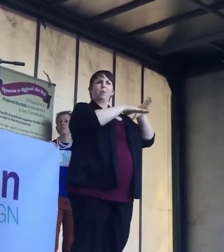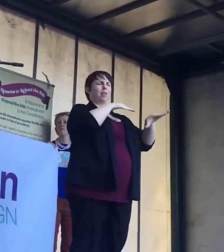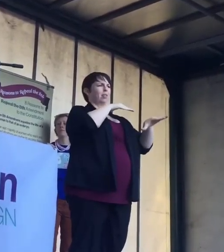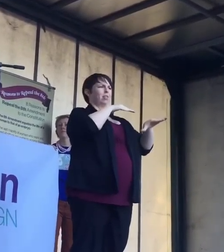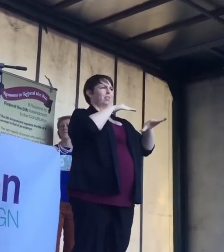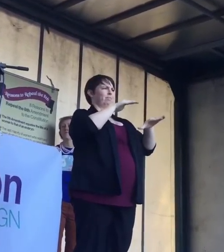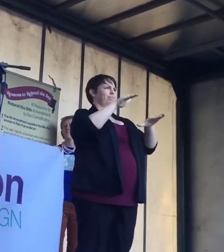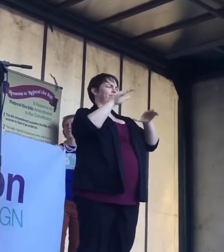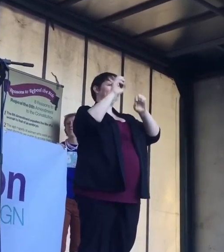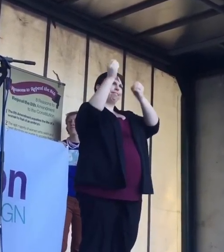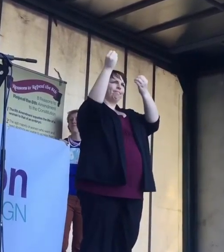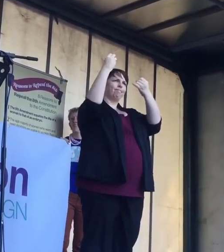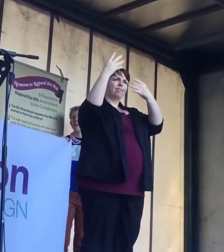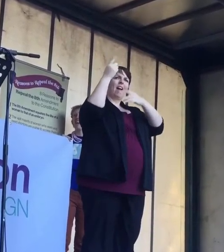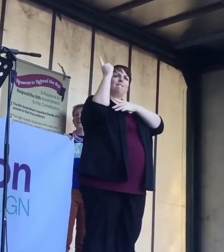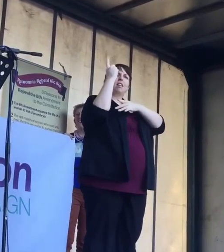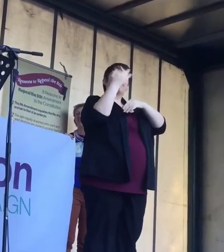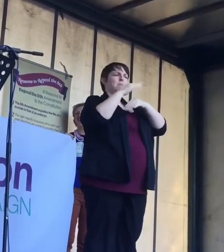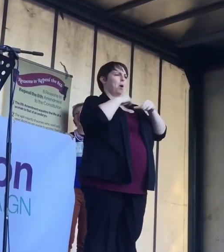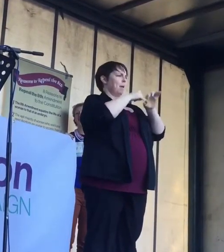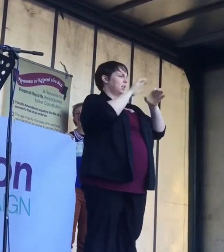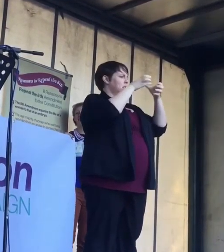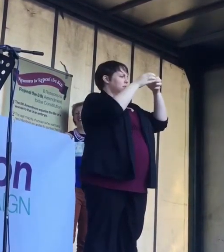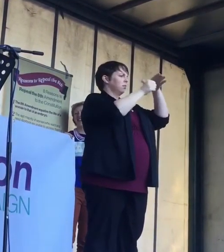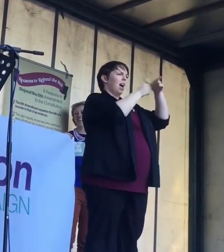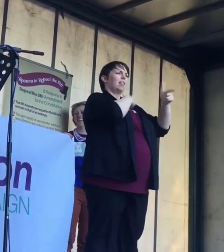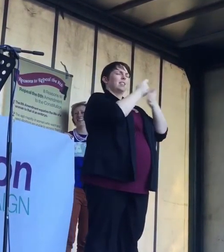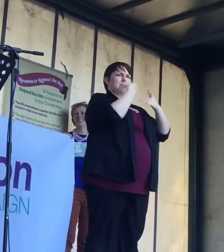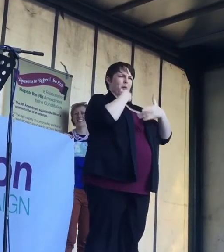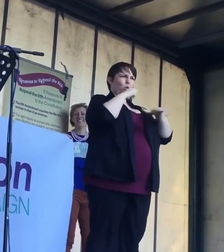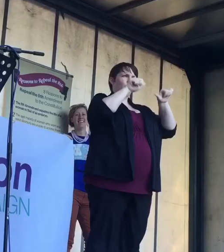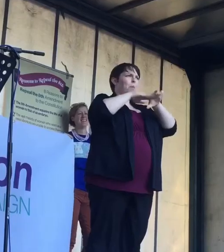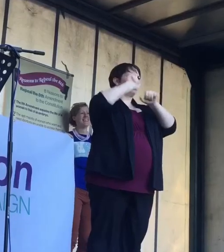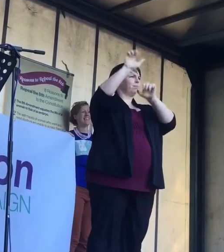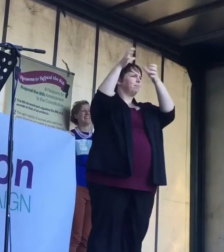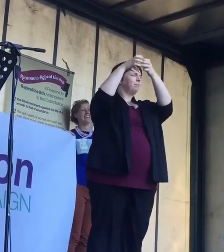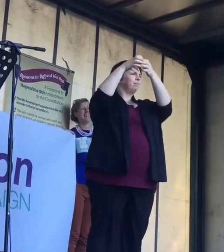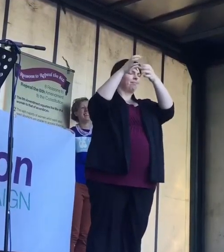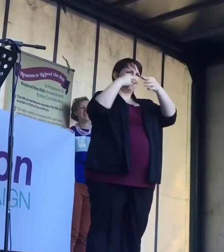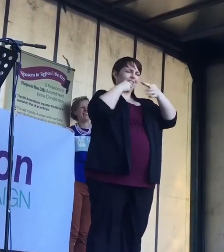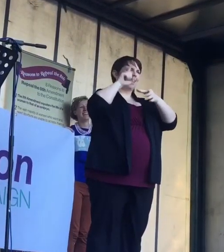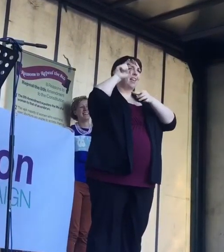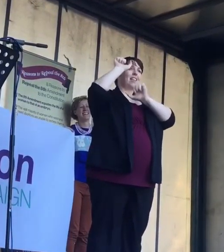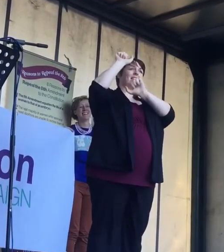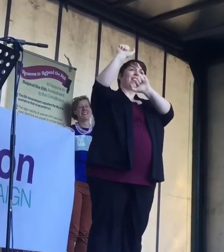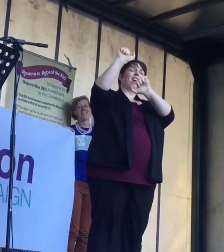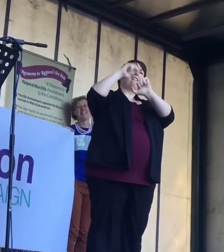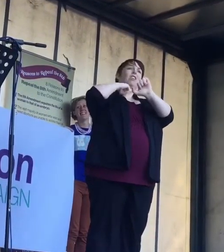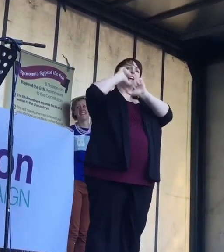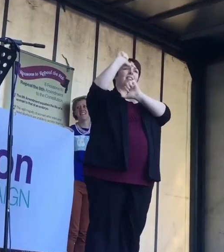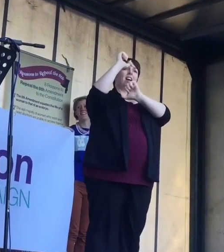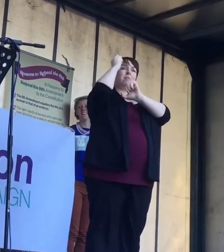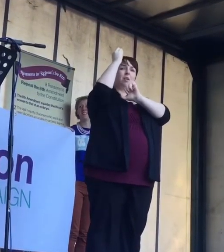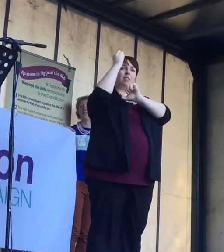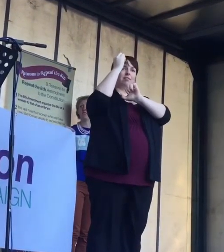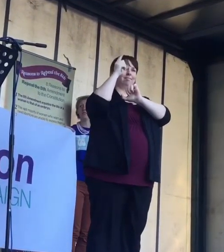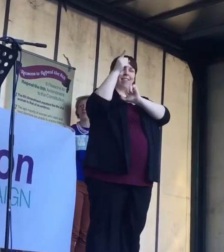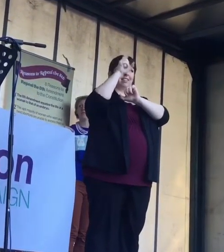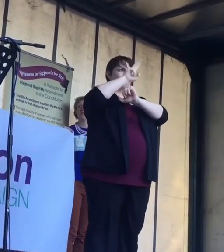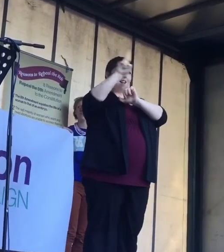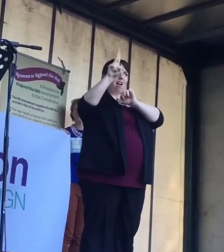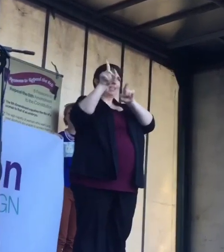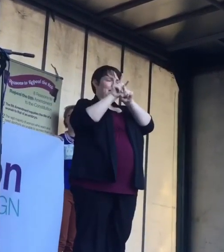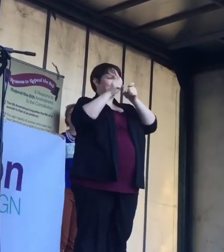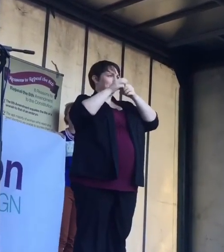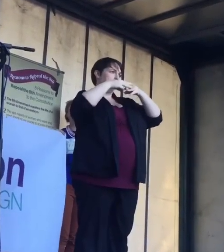that was being expressed at the medical establishment at the time. We said that isn't the voice of a very significant number of